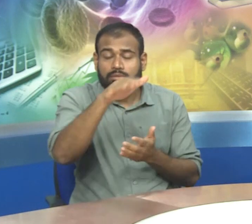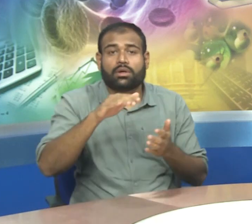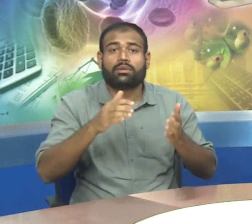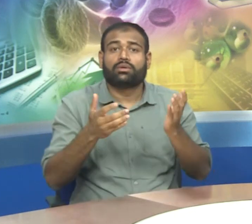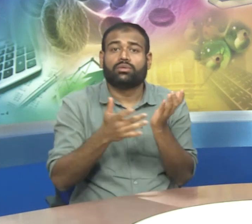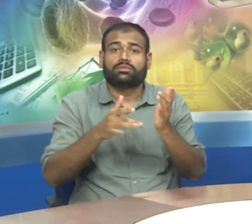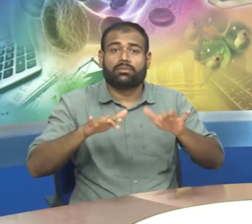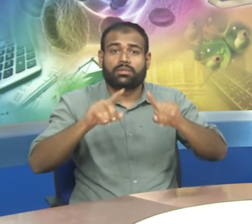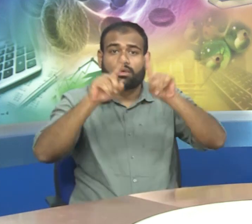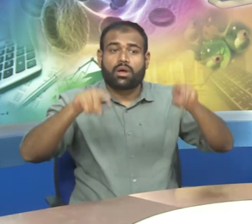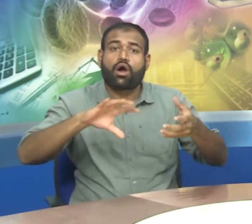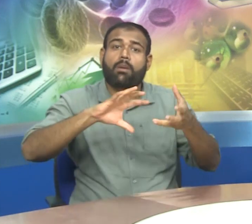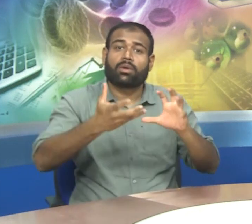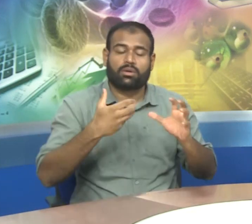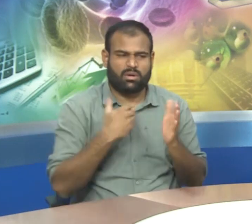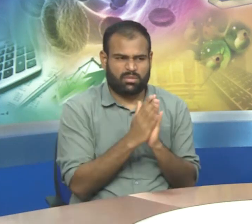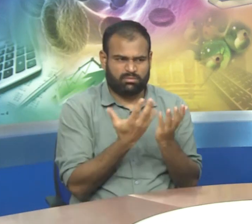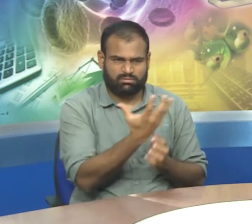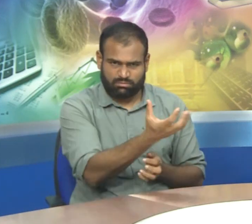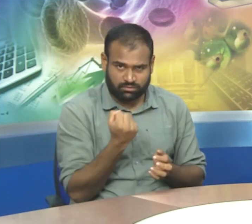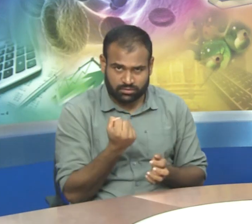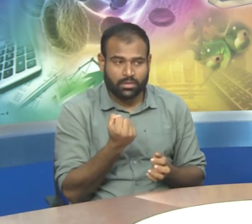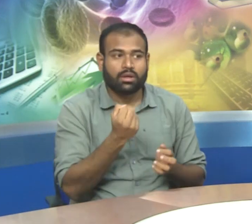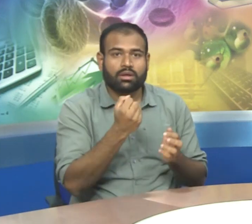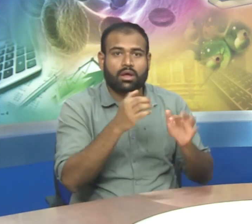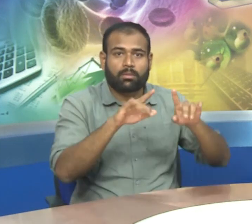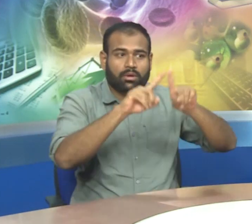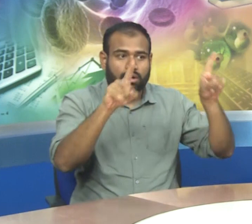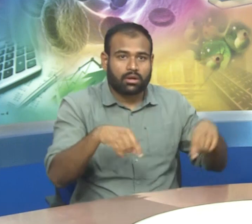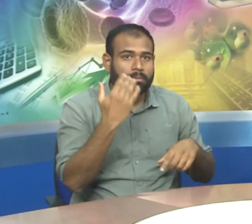While in some other libraries, this service is computerized.